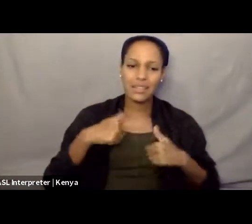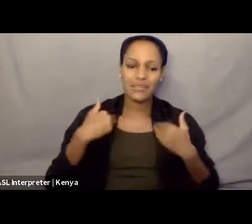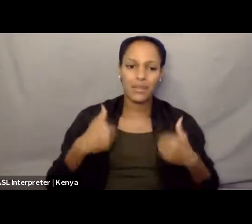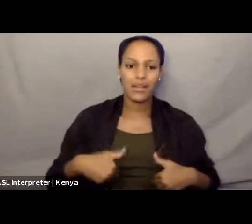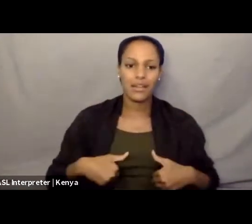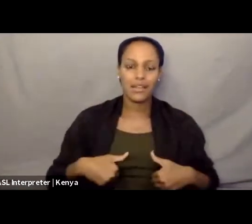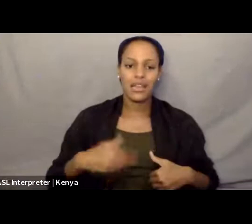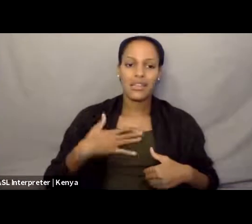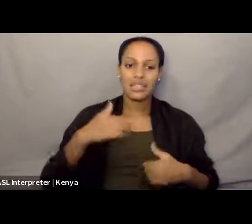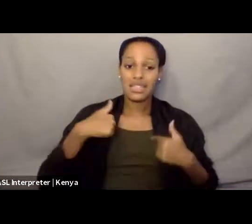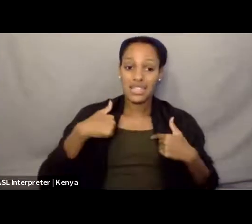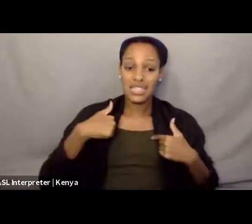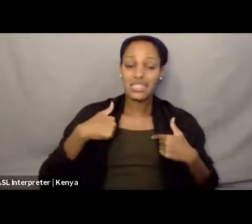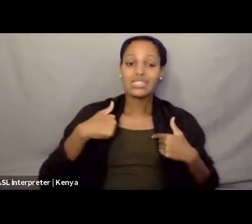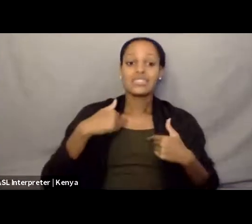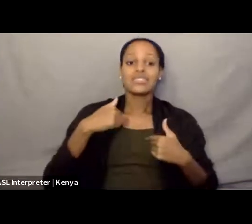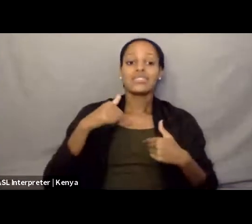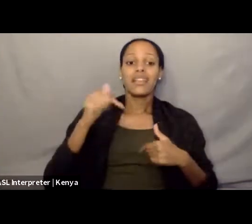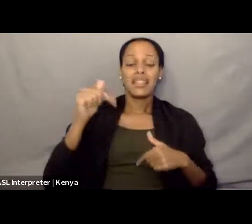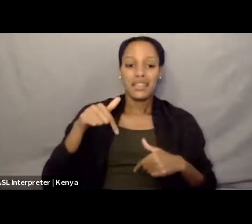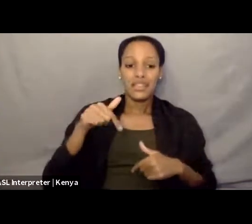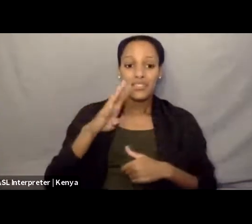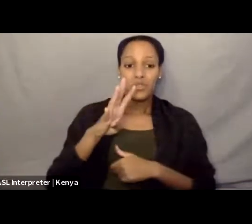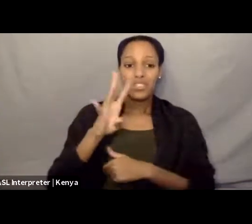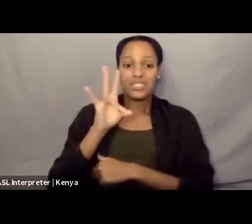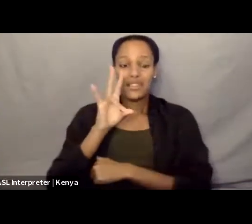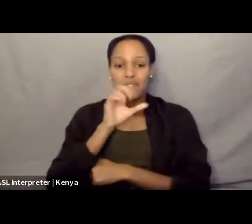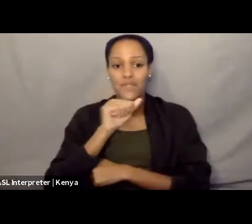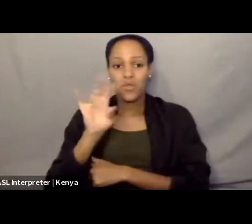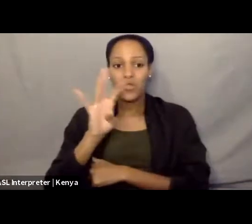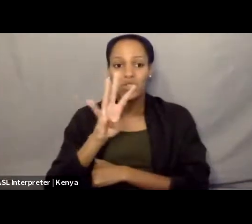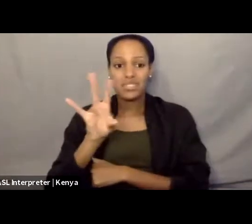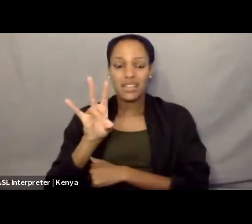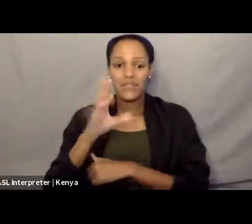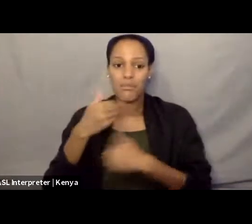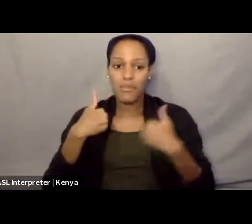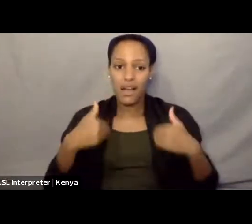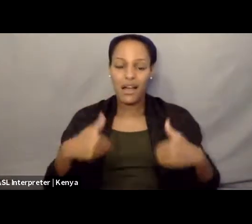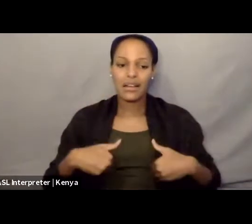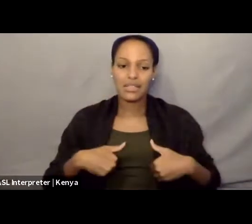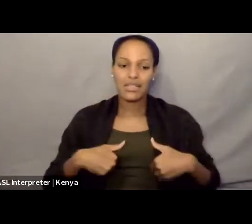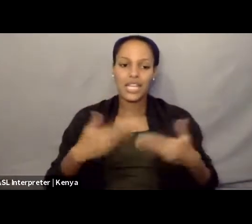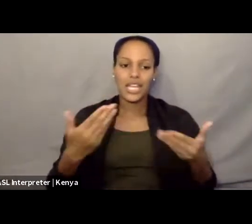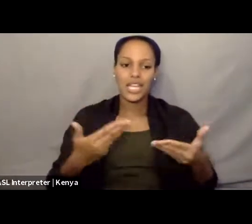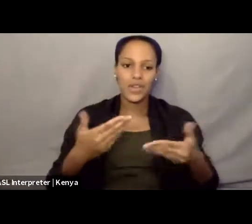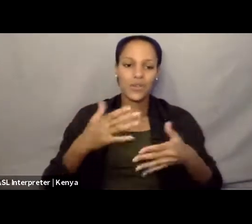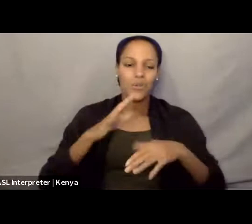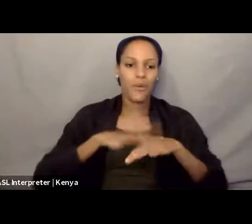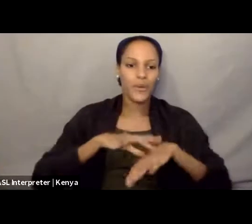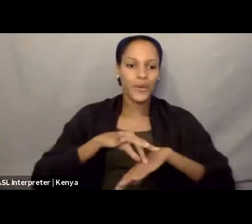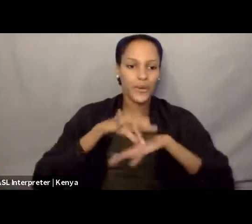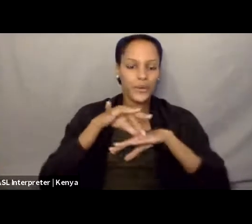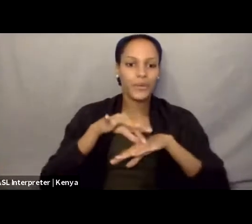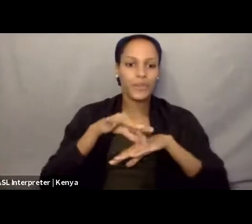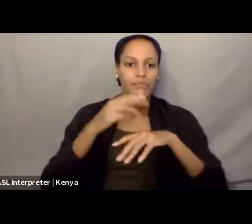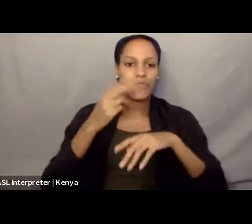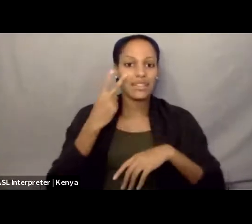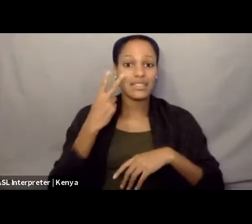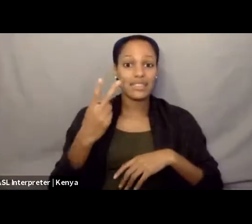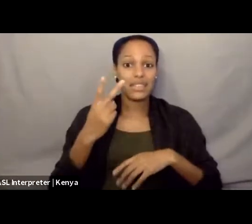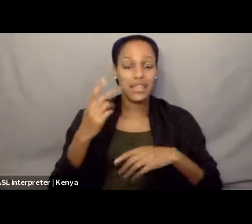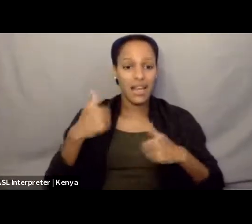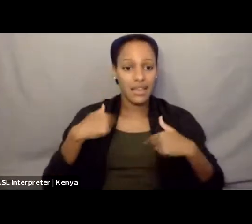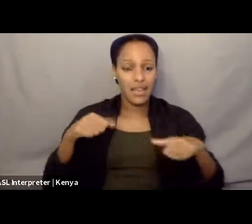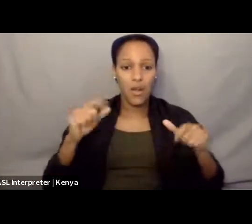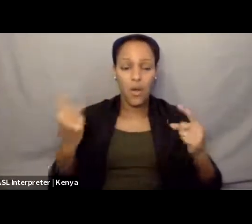47-year-old body stationed on this plane for the briefest. I could see, as I always can,